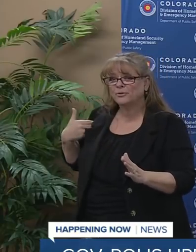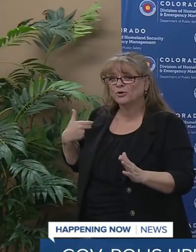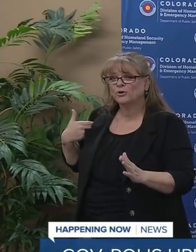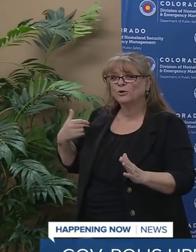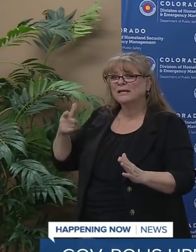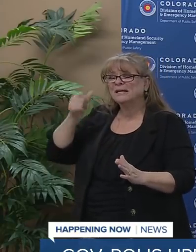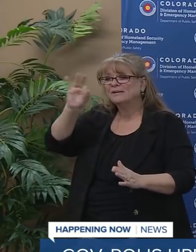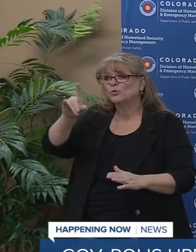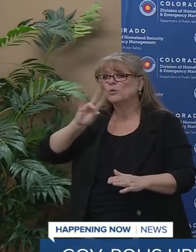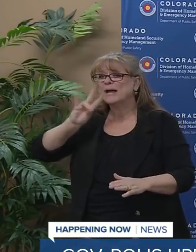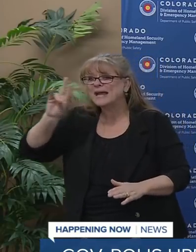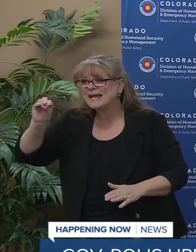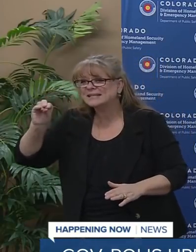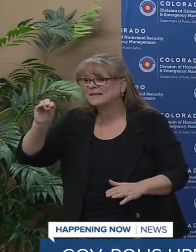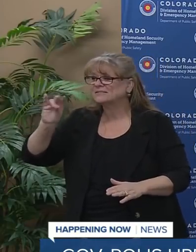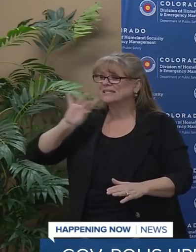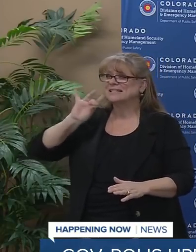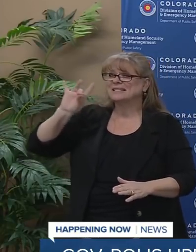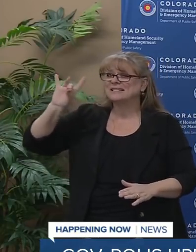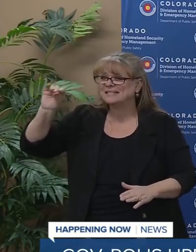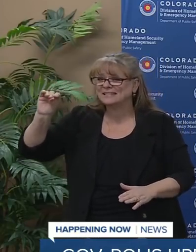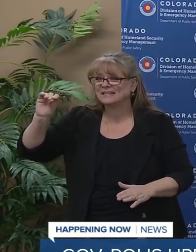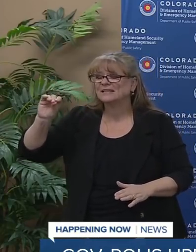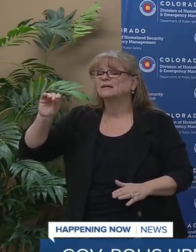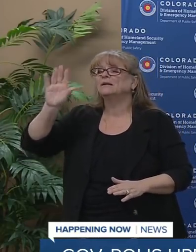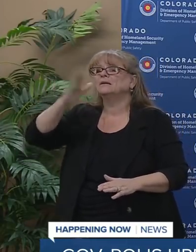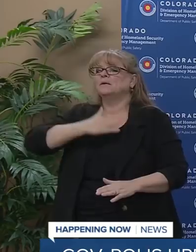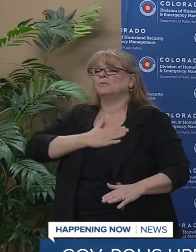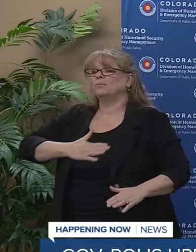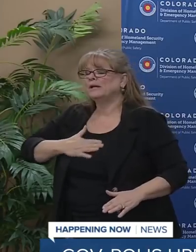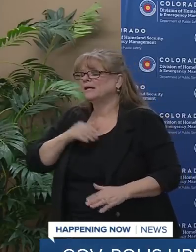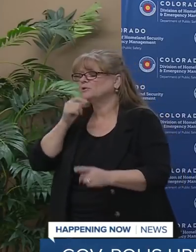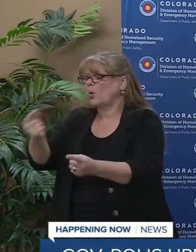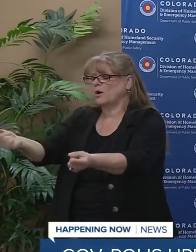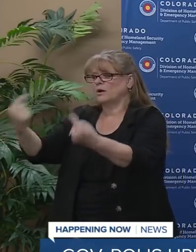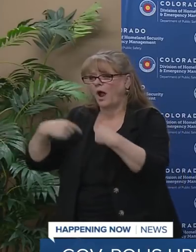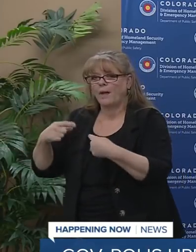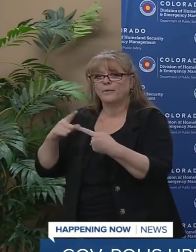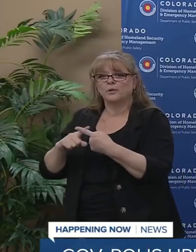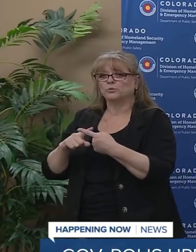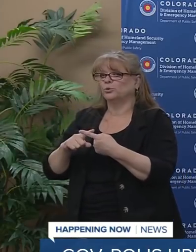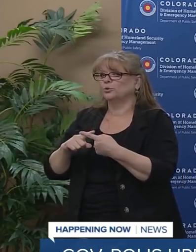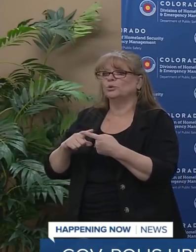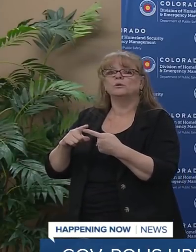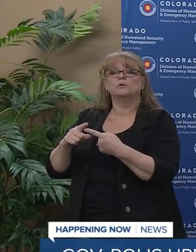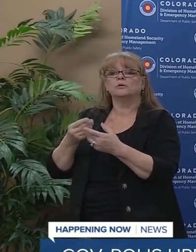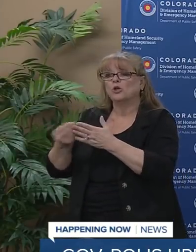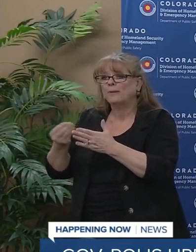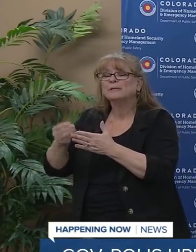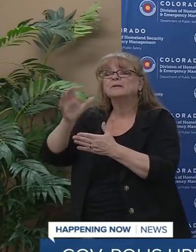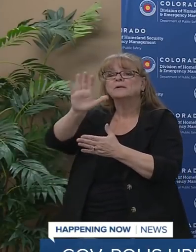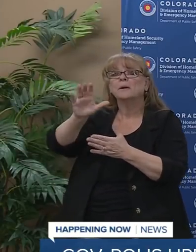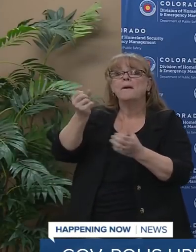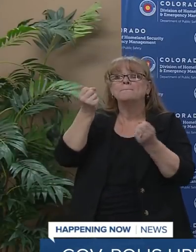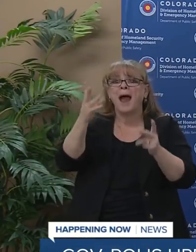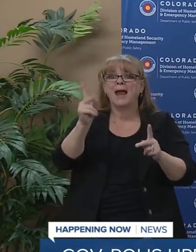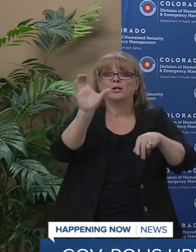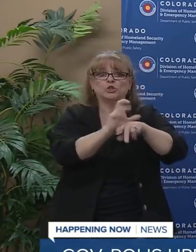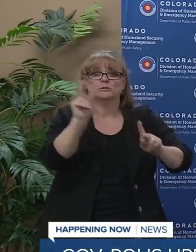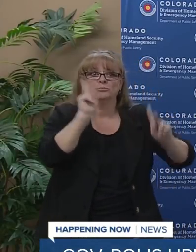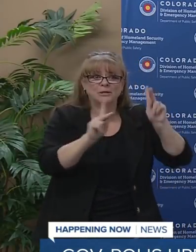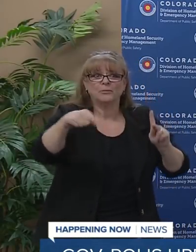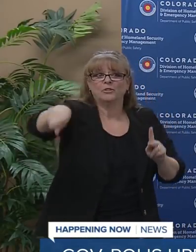shouldn't even be going to the grocery store. So many churches are stepping up and having members deliver groceries to their doorstep so that